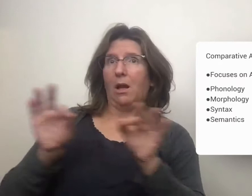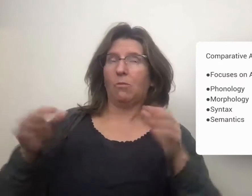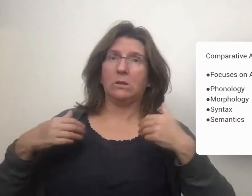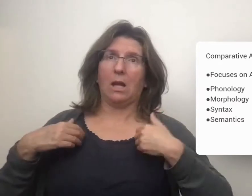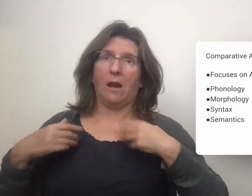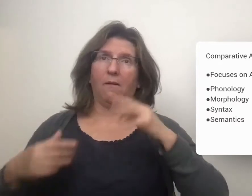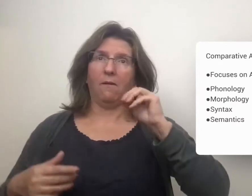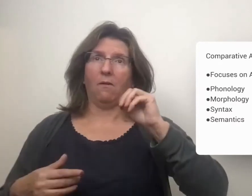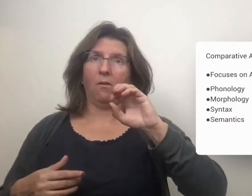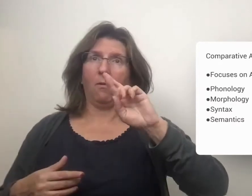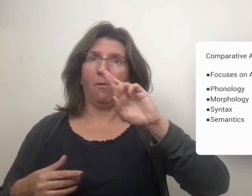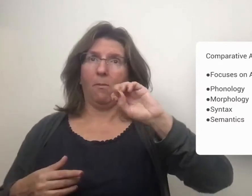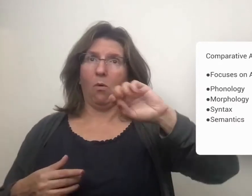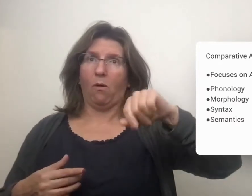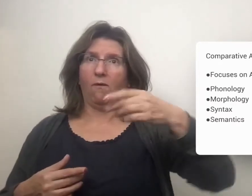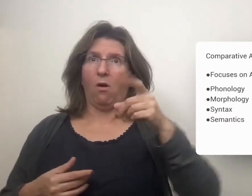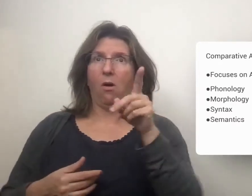each language has its own morphology.